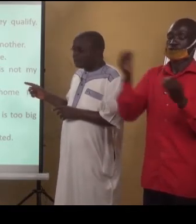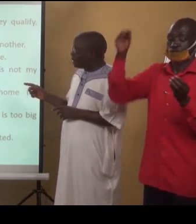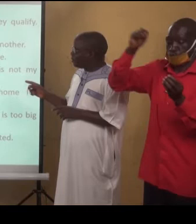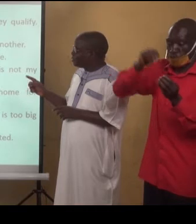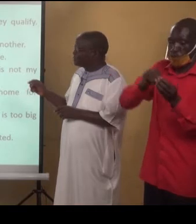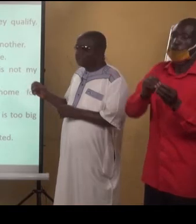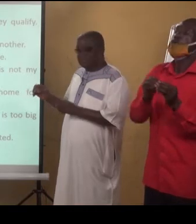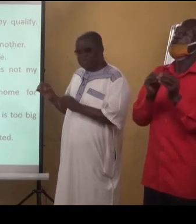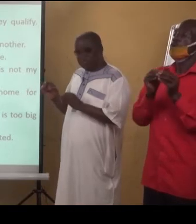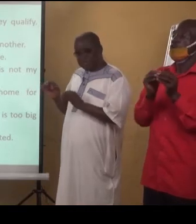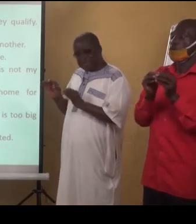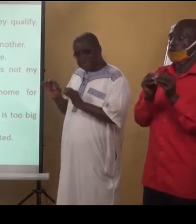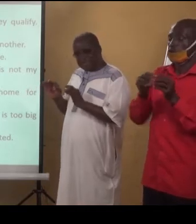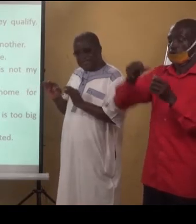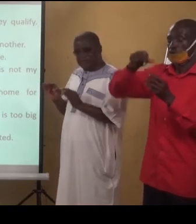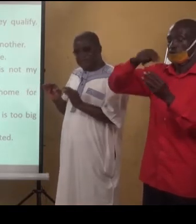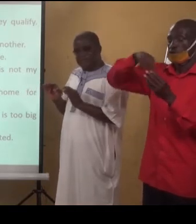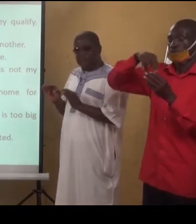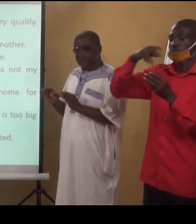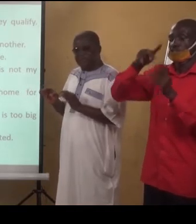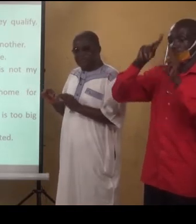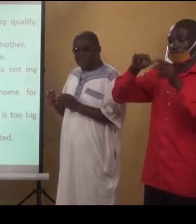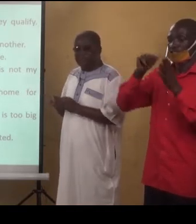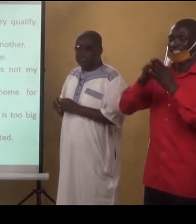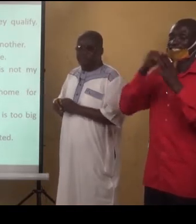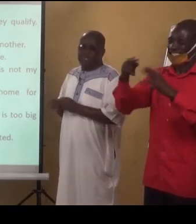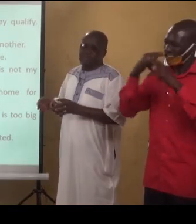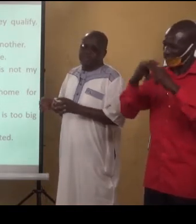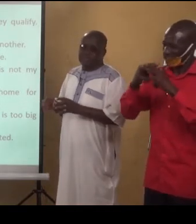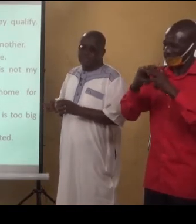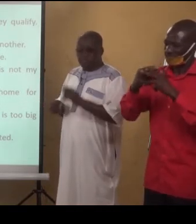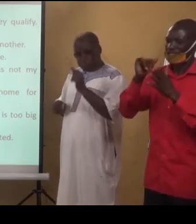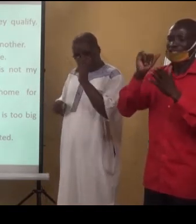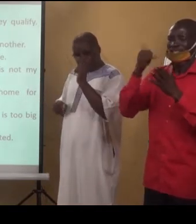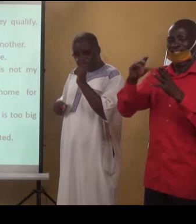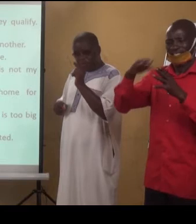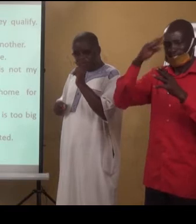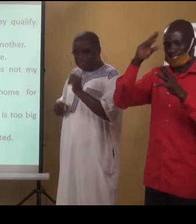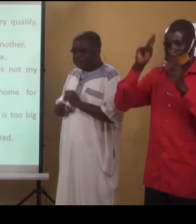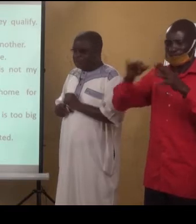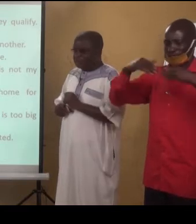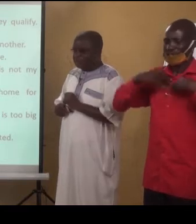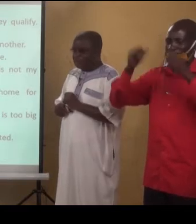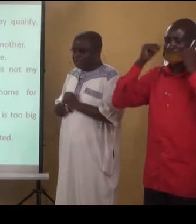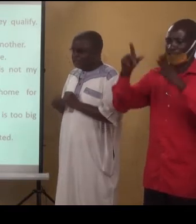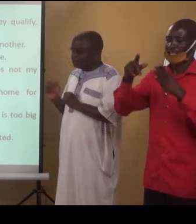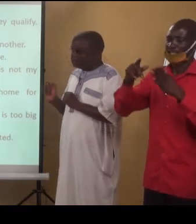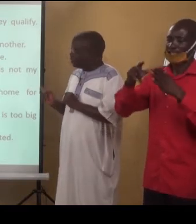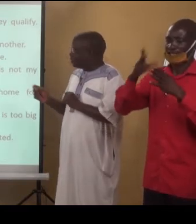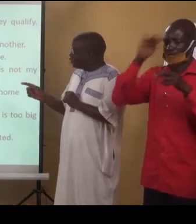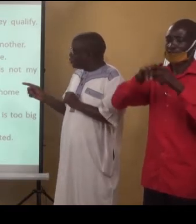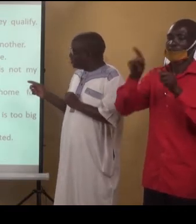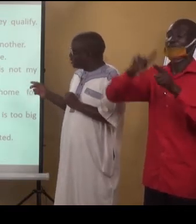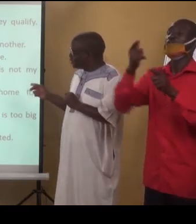more about the person that is specifically mentioned. This person may have many brothers, but only one lives in London. As